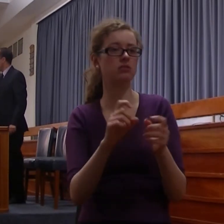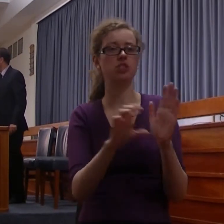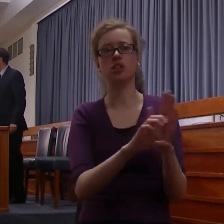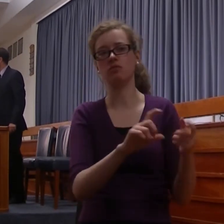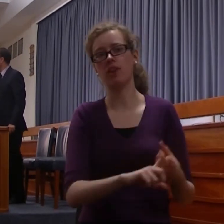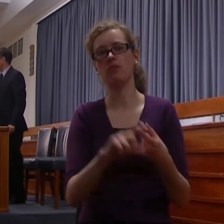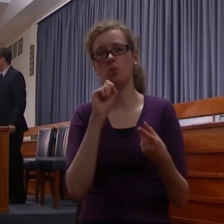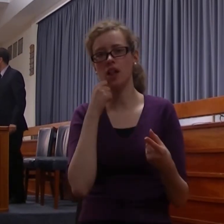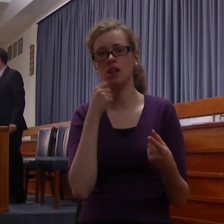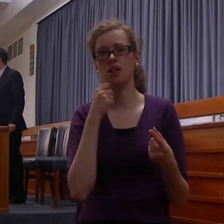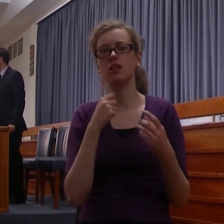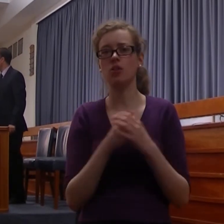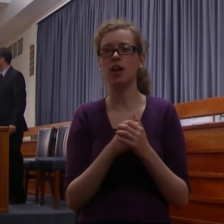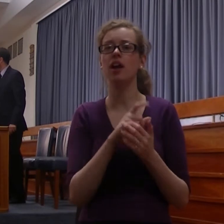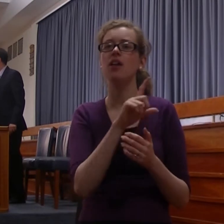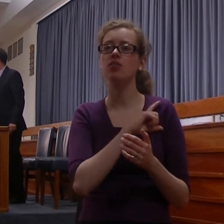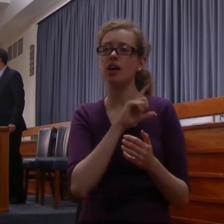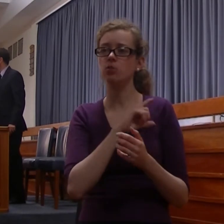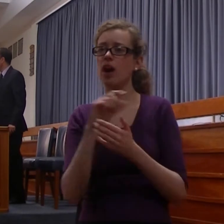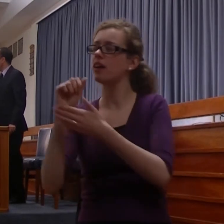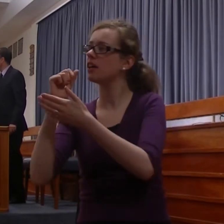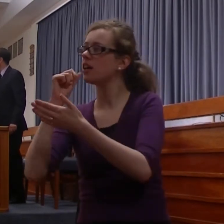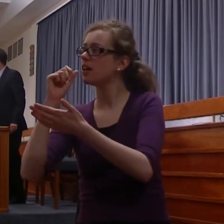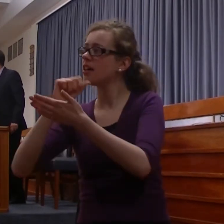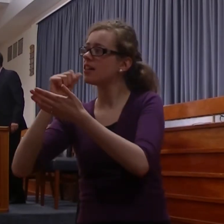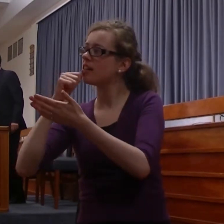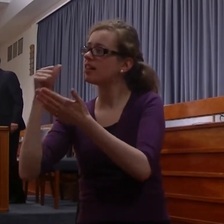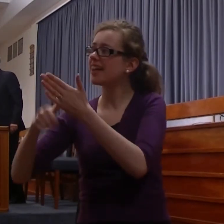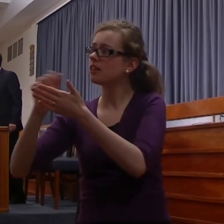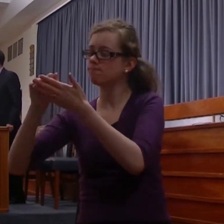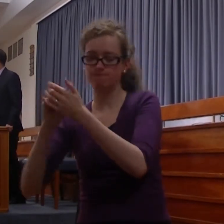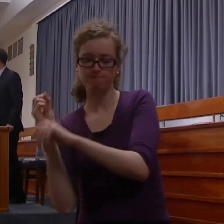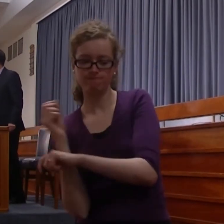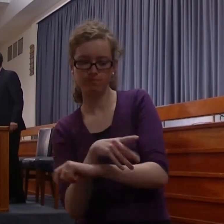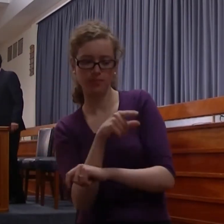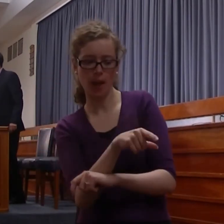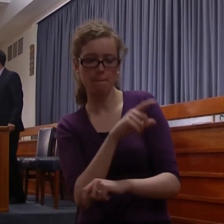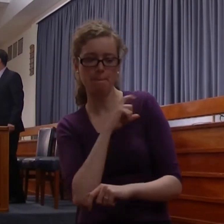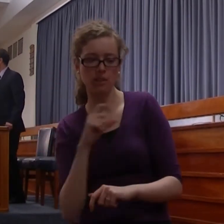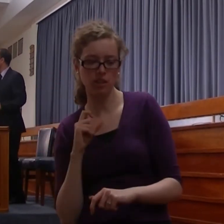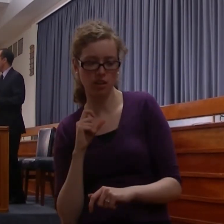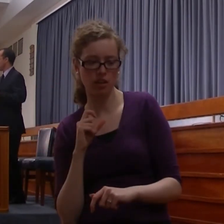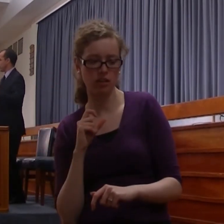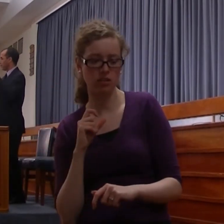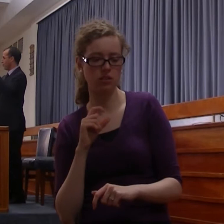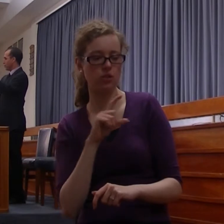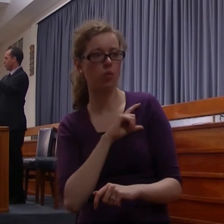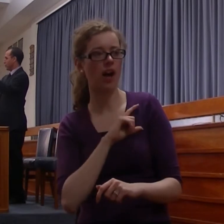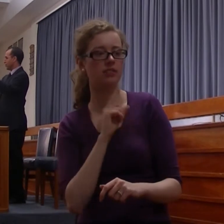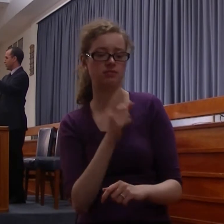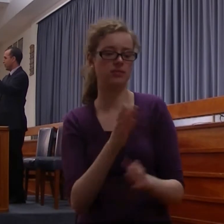will also be compromising. That's why the first letter is addressed particularly to the pastor, because